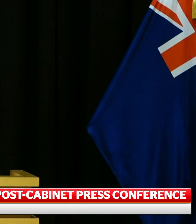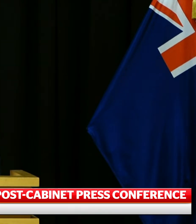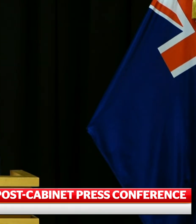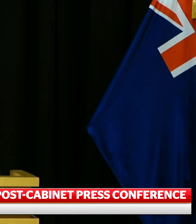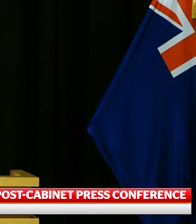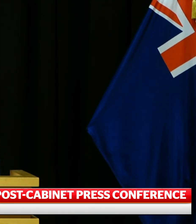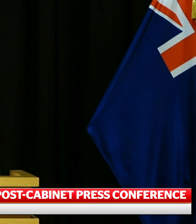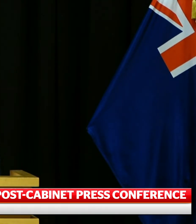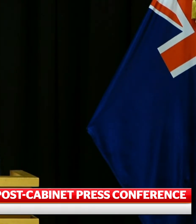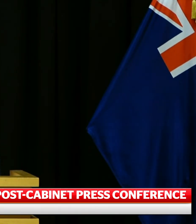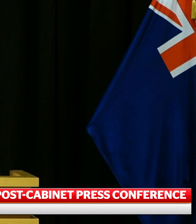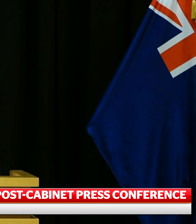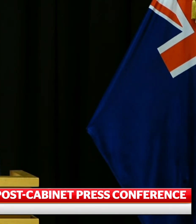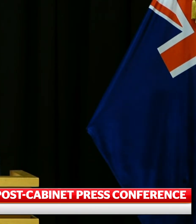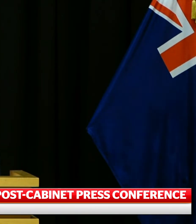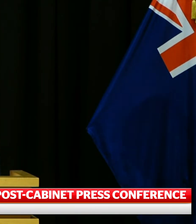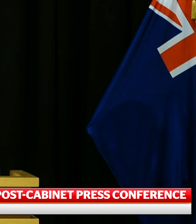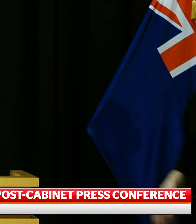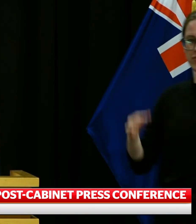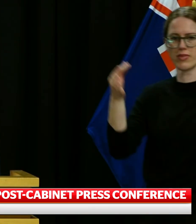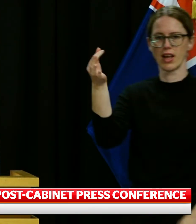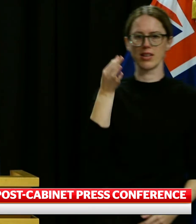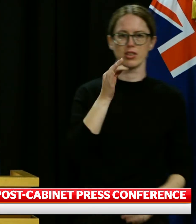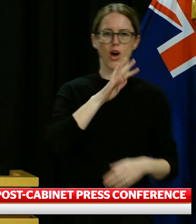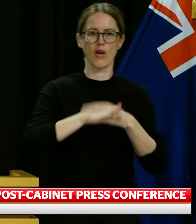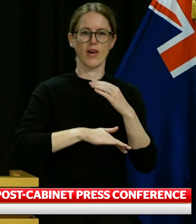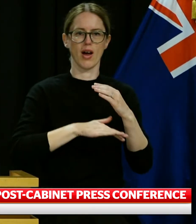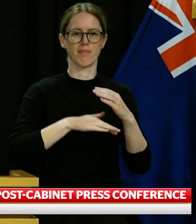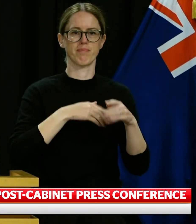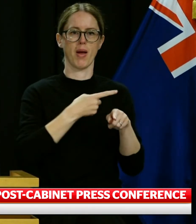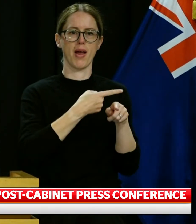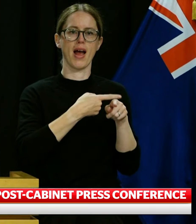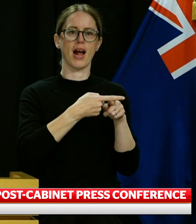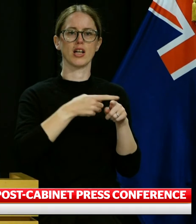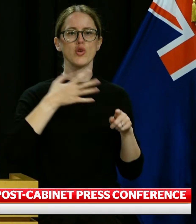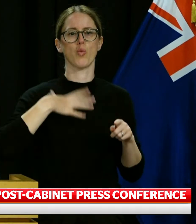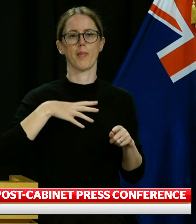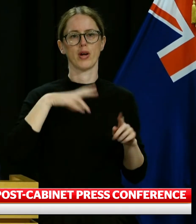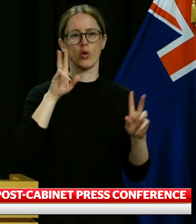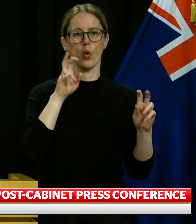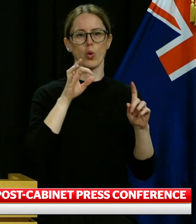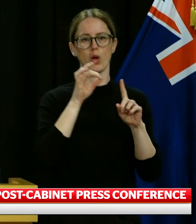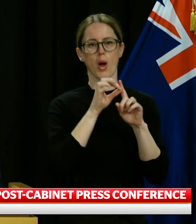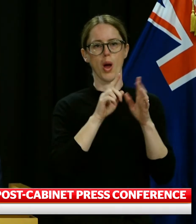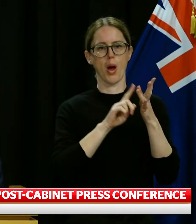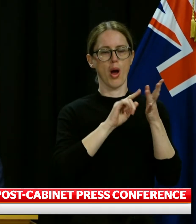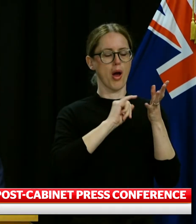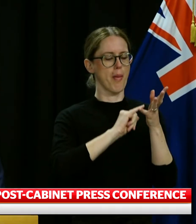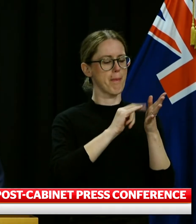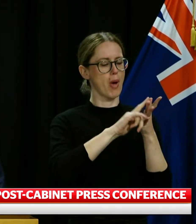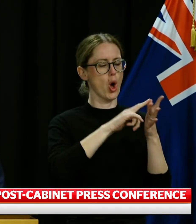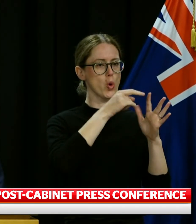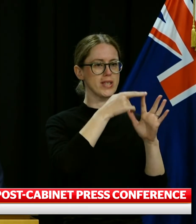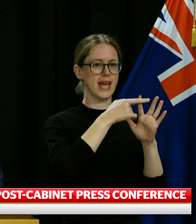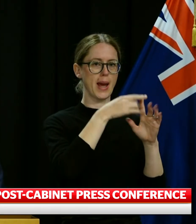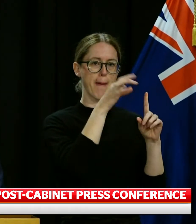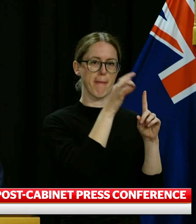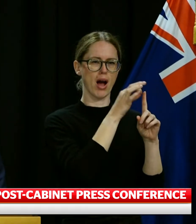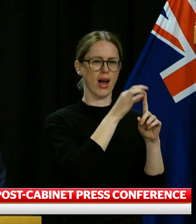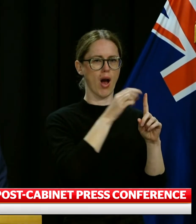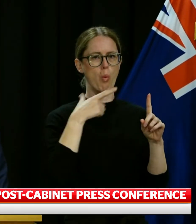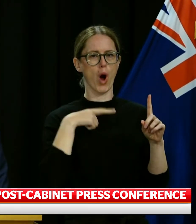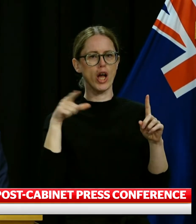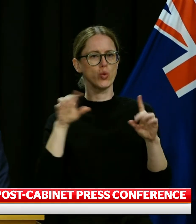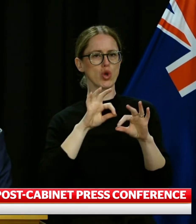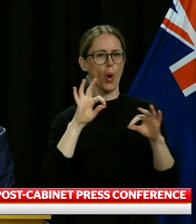involvement in the decision not to intervene in her visa? Very limited. I mean, I think I had one brief conversation